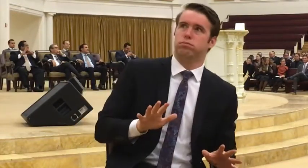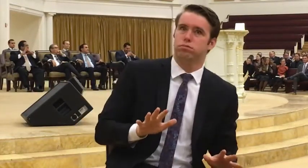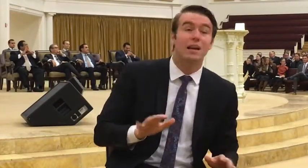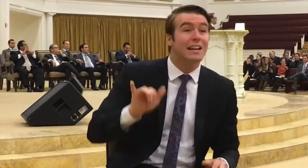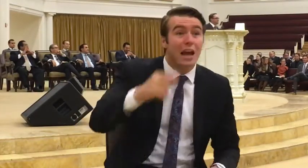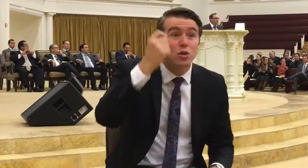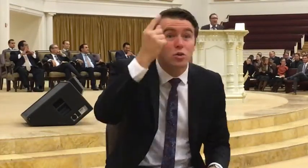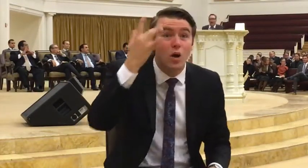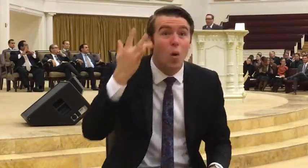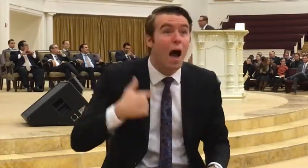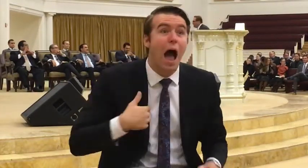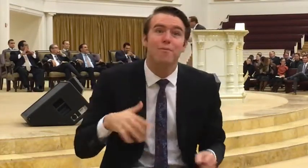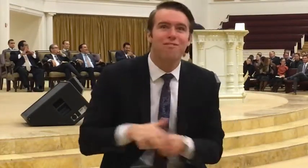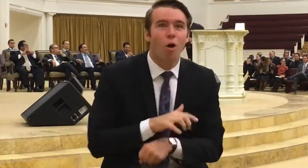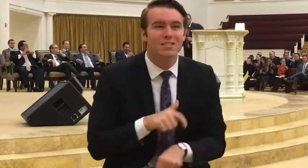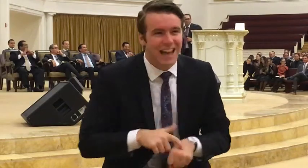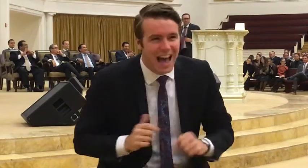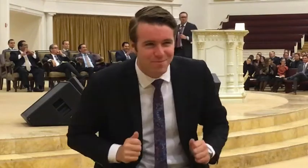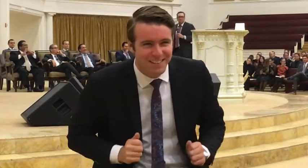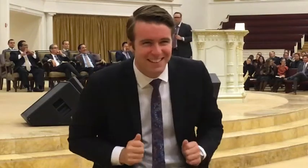Now y'all know why I'm full time.